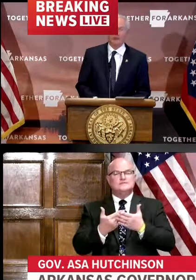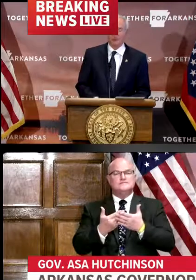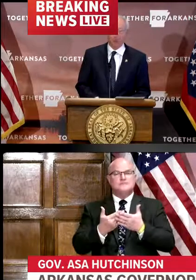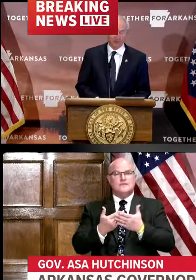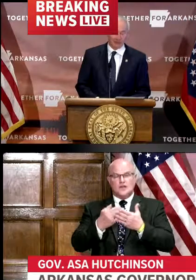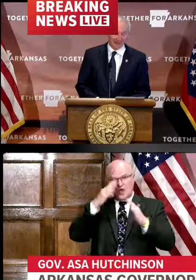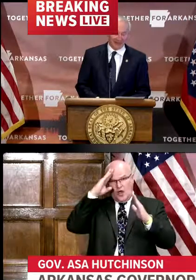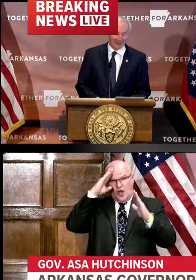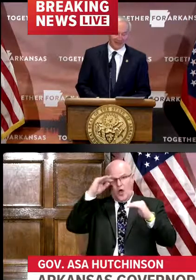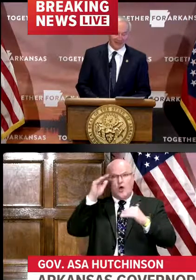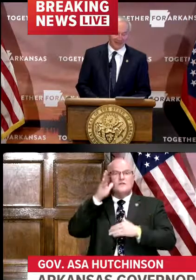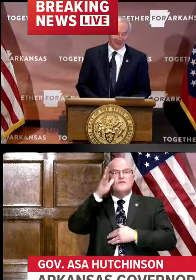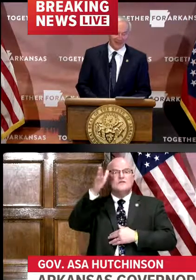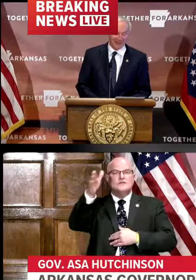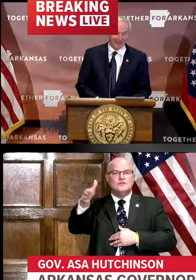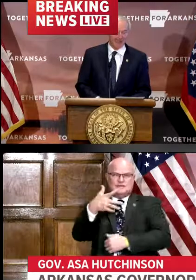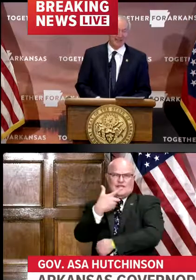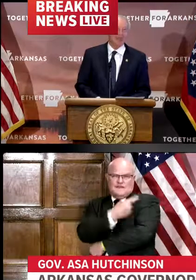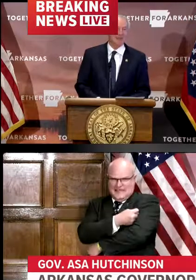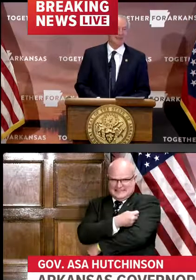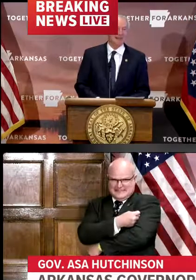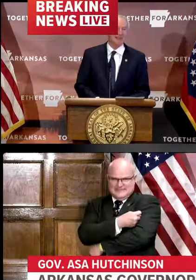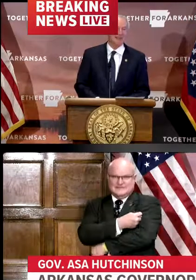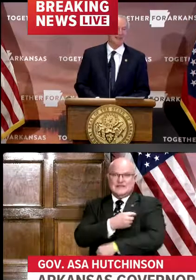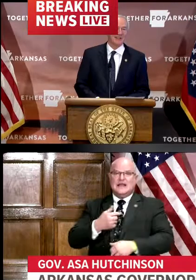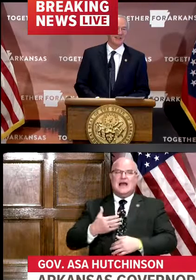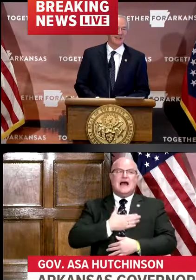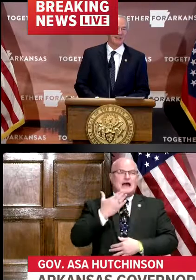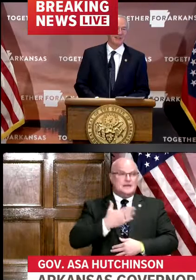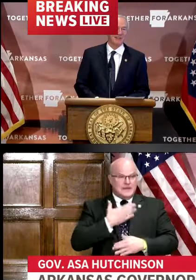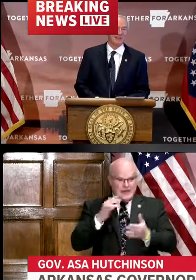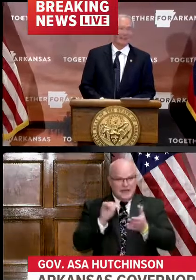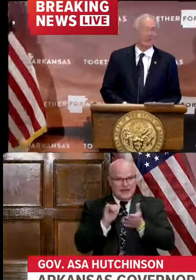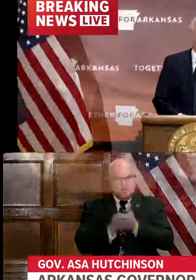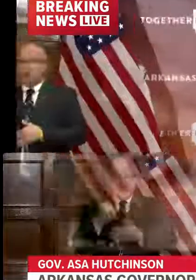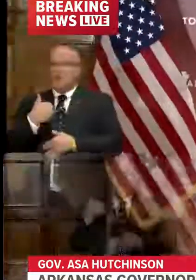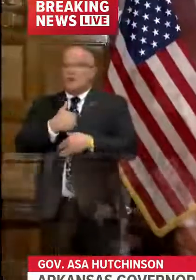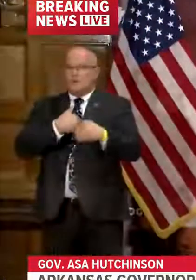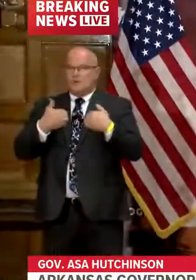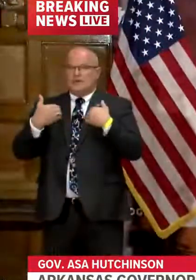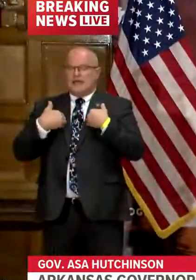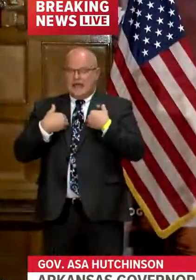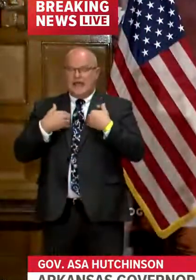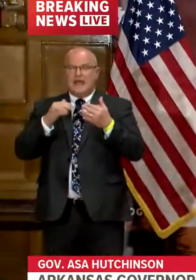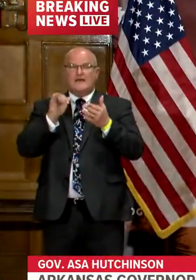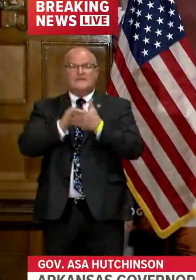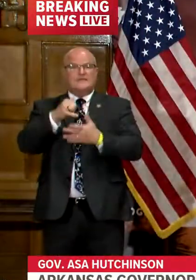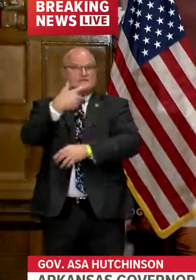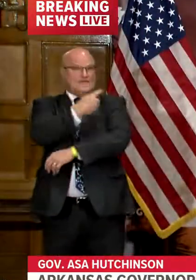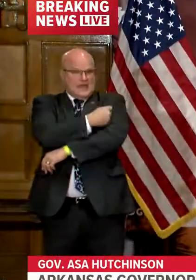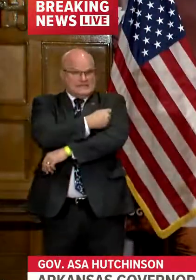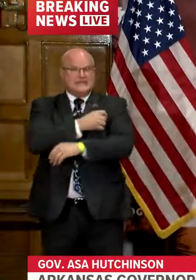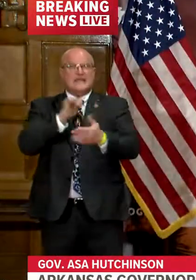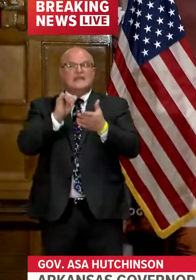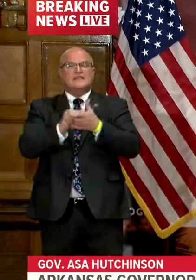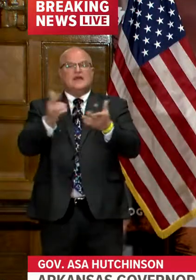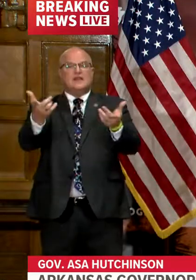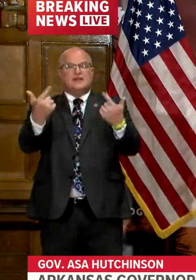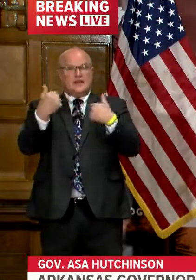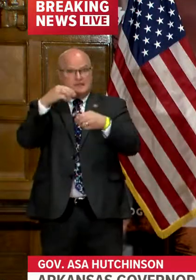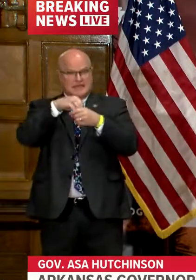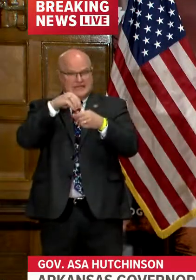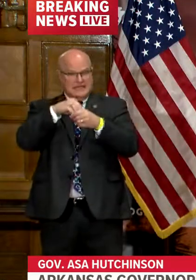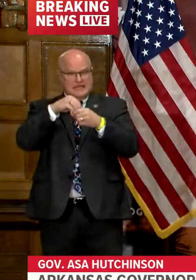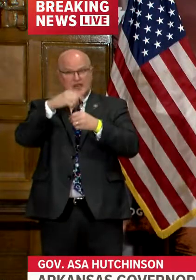hope for the future is the vaccines, and I'm delighted that we have the vaccines that are coming